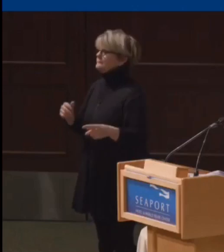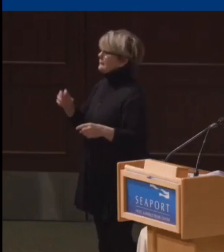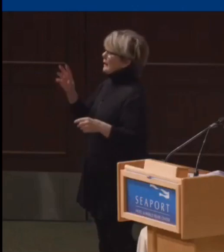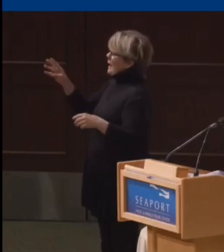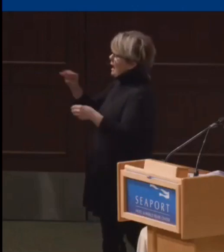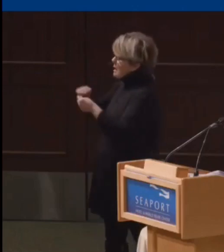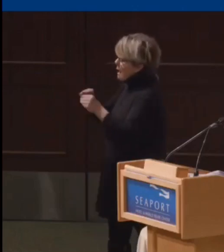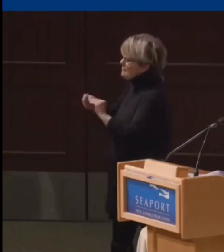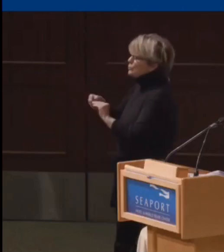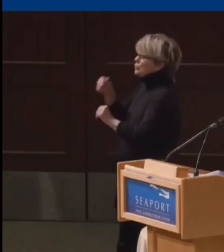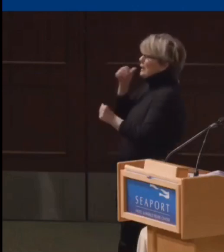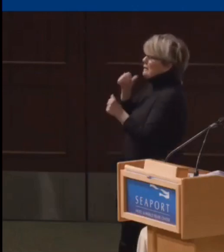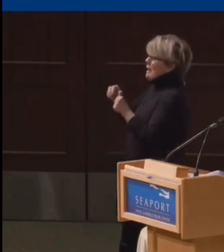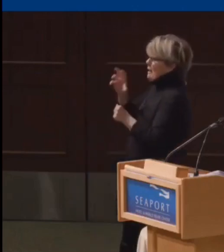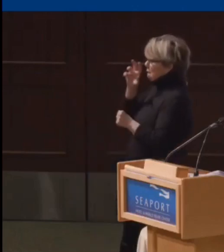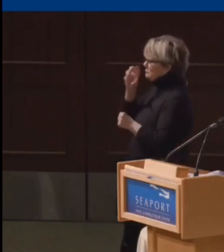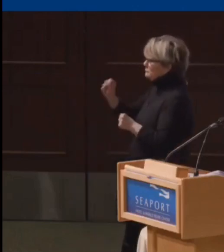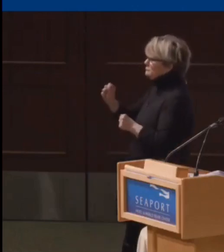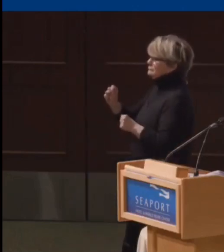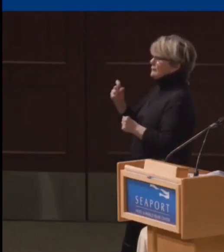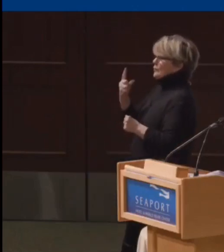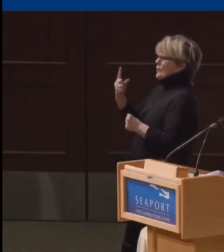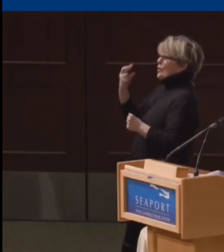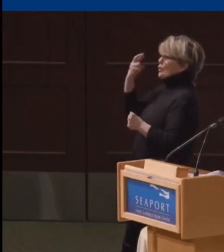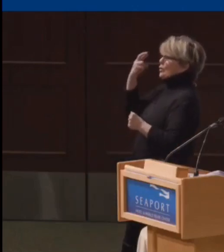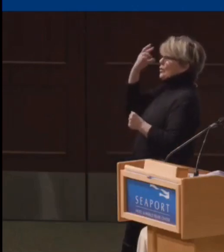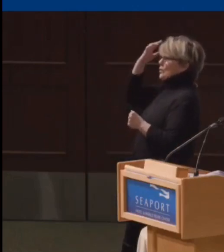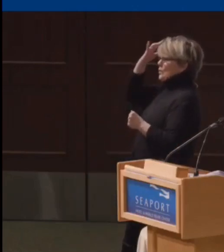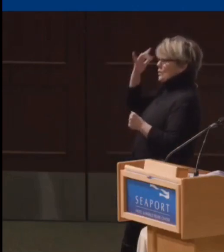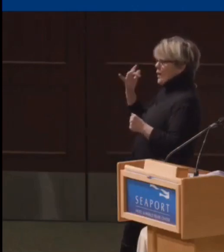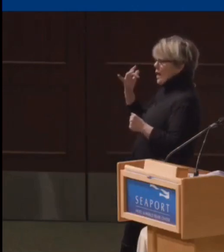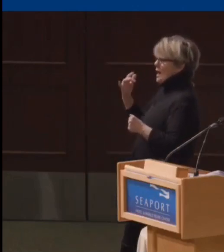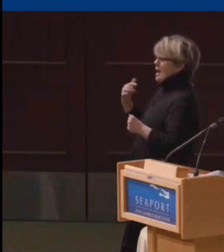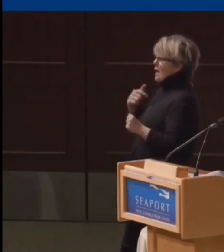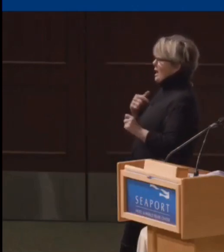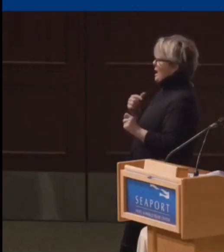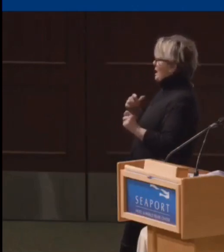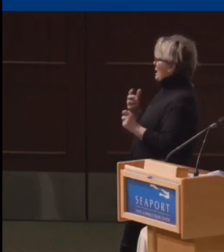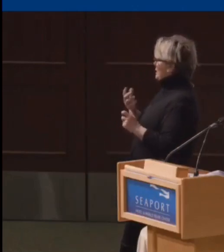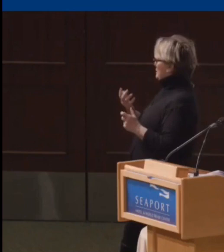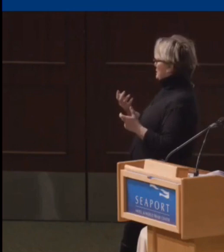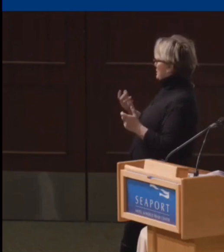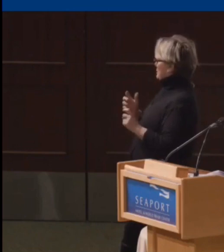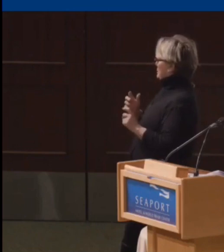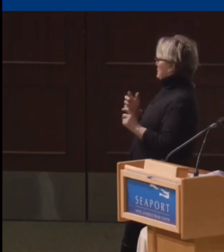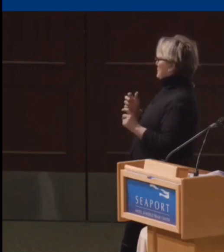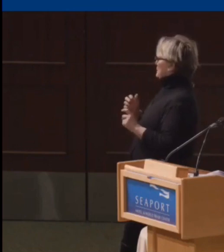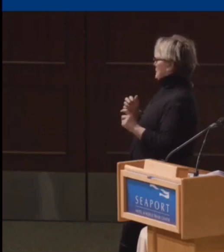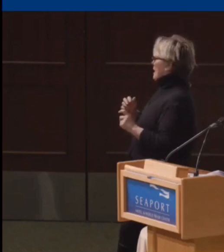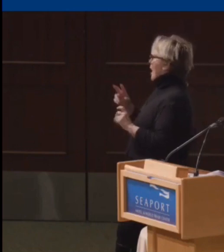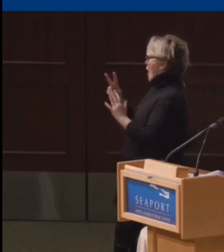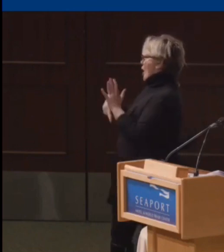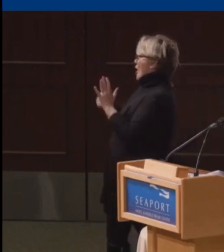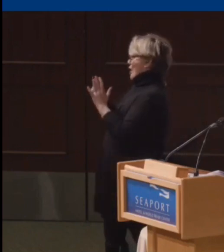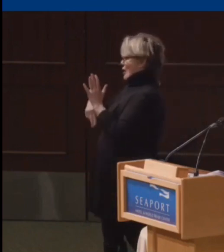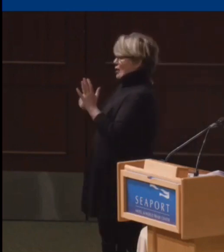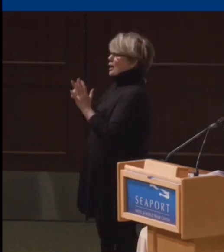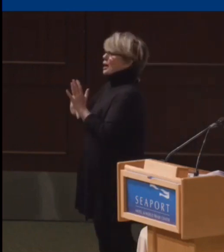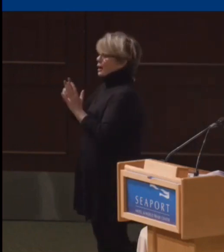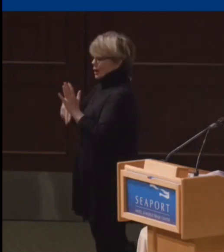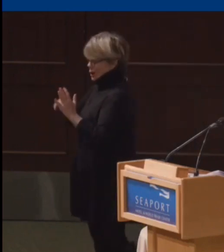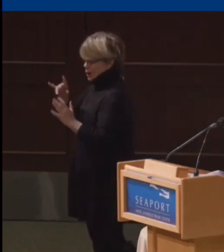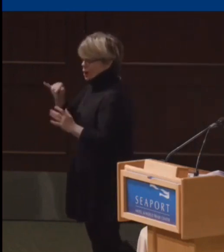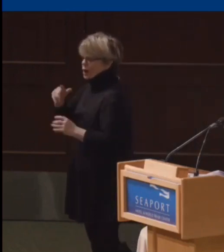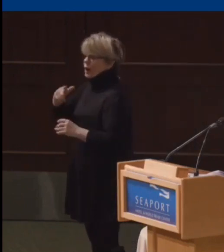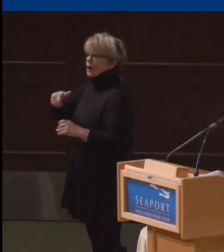numbers, that's one of the reasons why I learned to read so early. My parents thought that I might be intrigued by